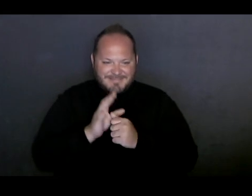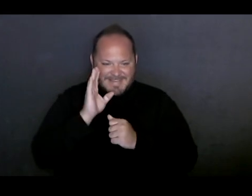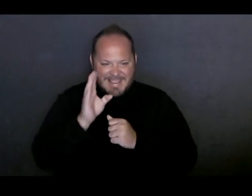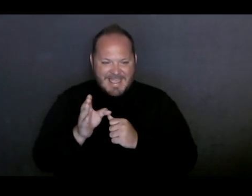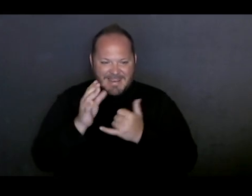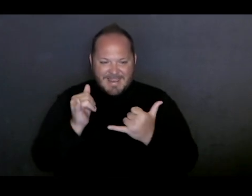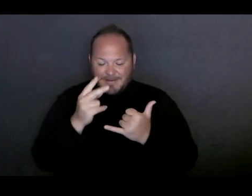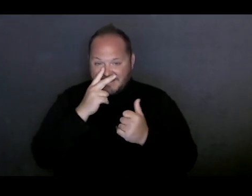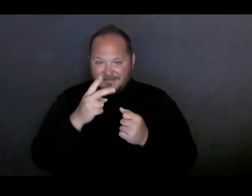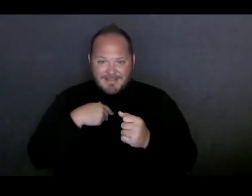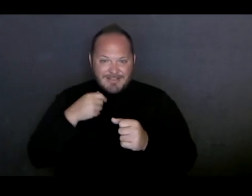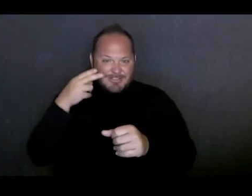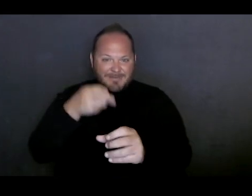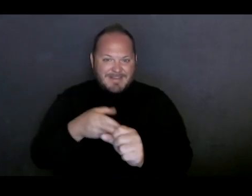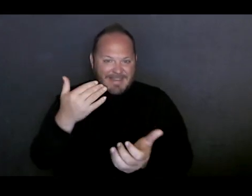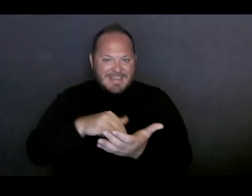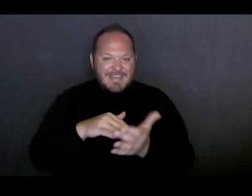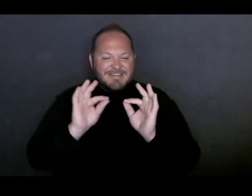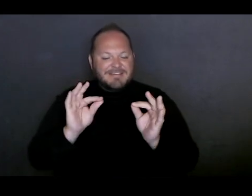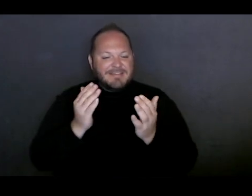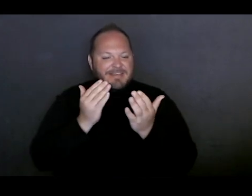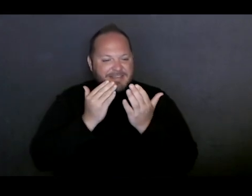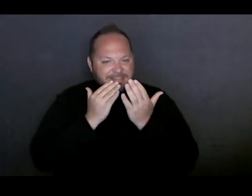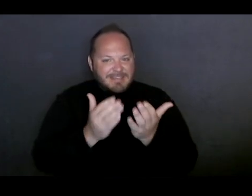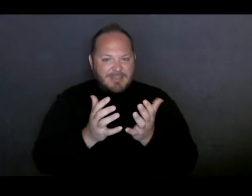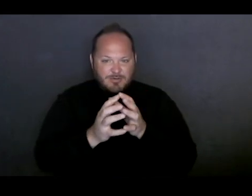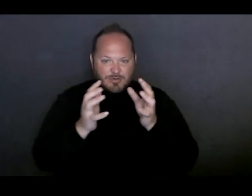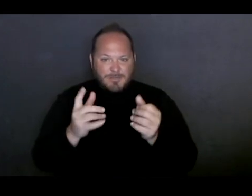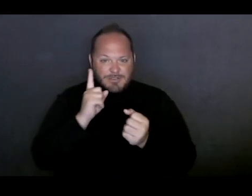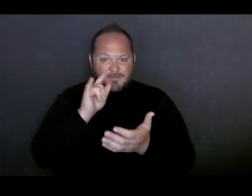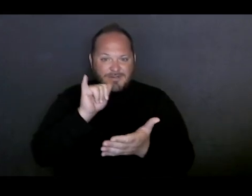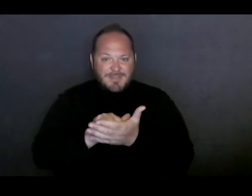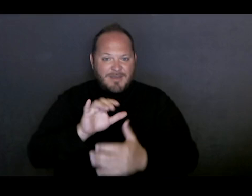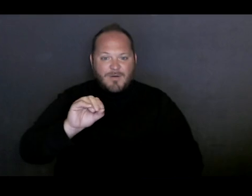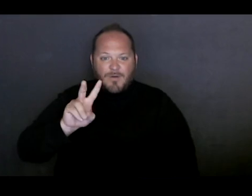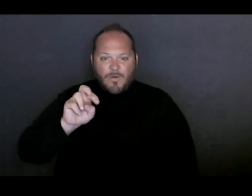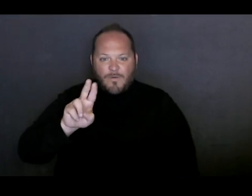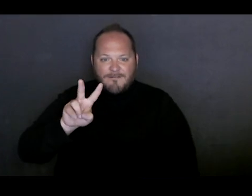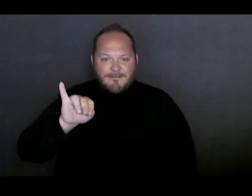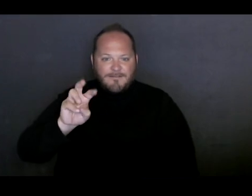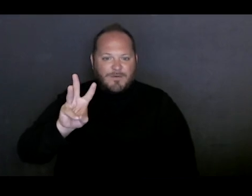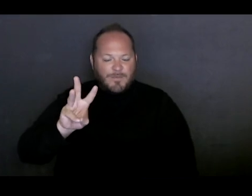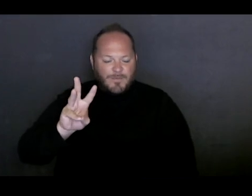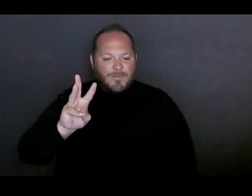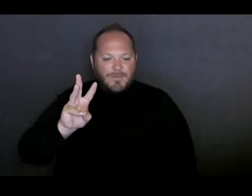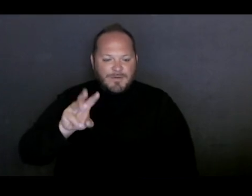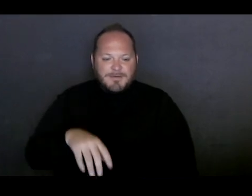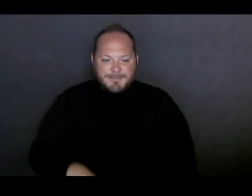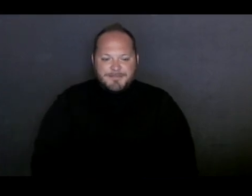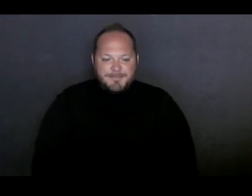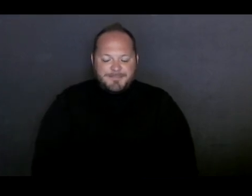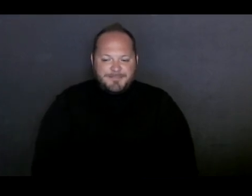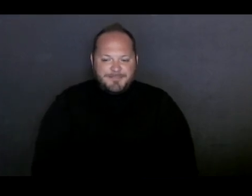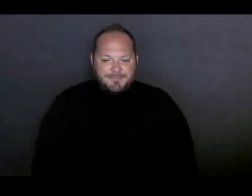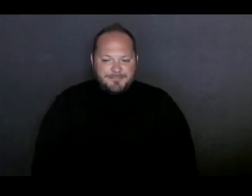Thank you so much for that overview. And I wanted to. You